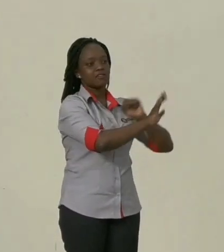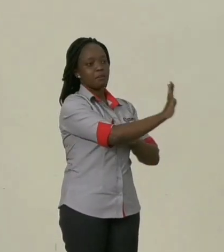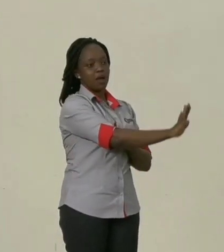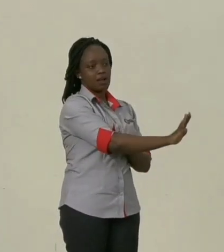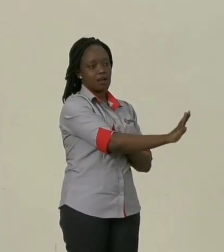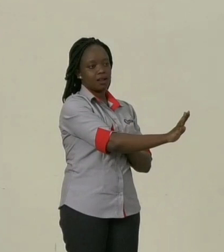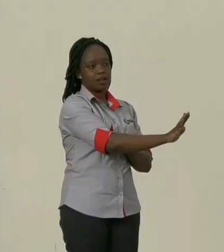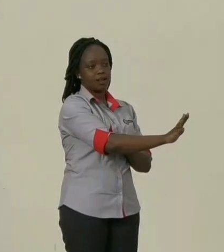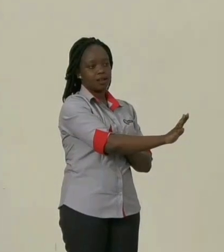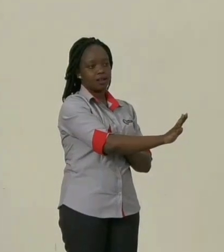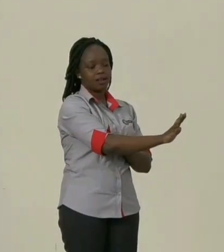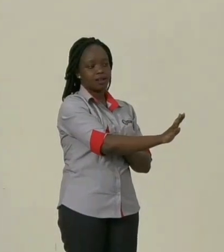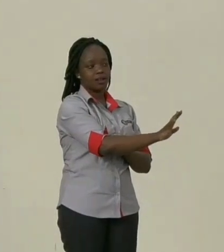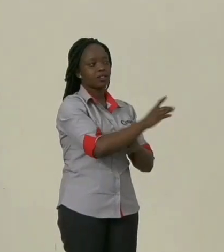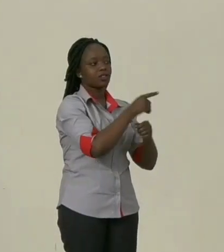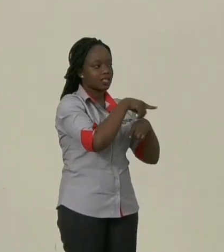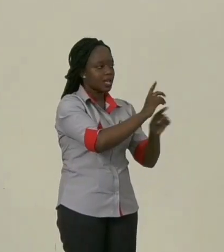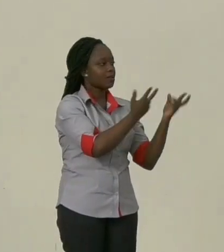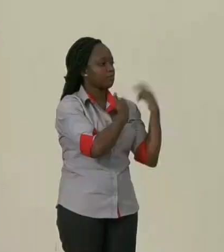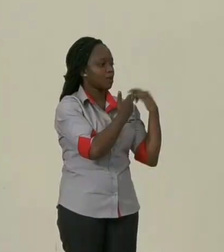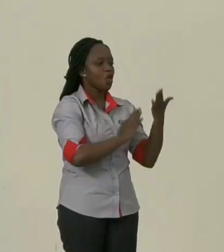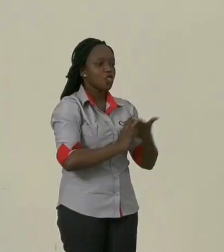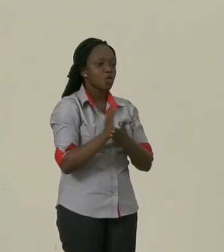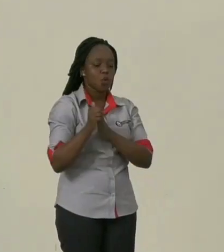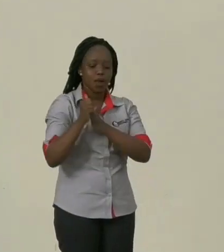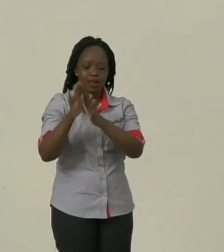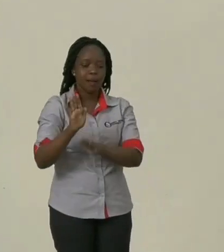make sure that it is delivered there through your leadership.